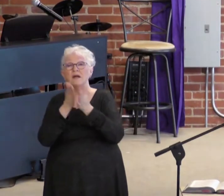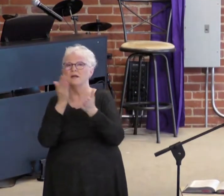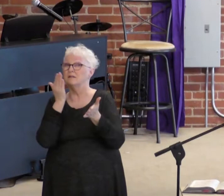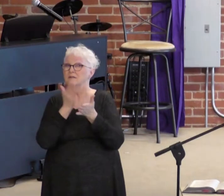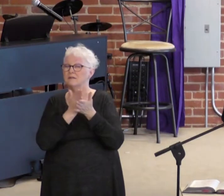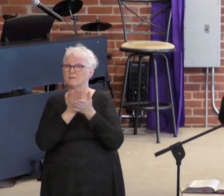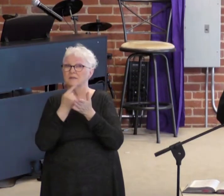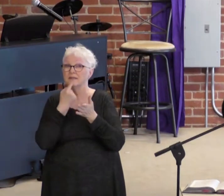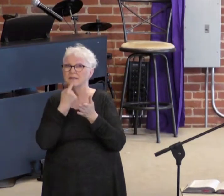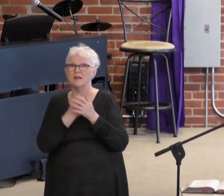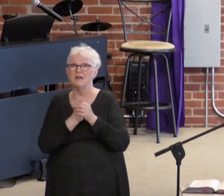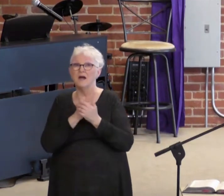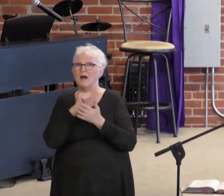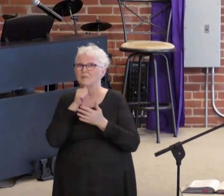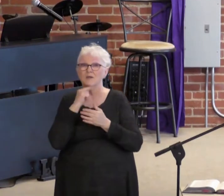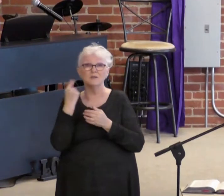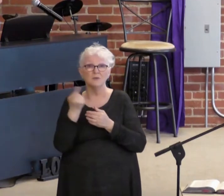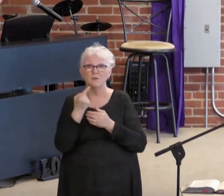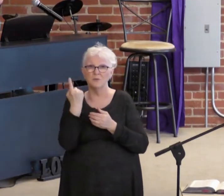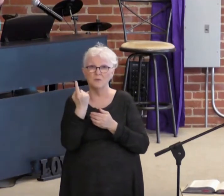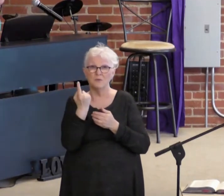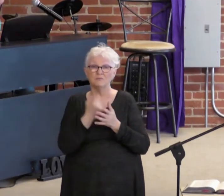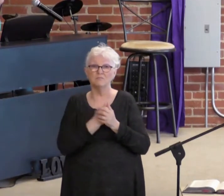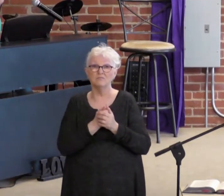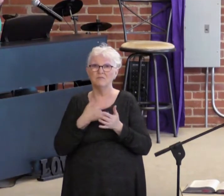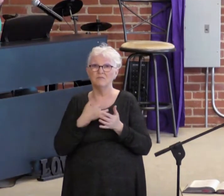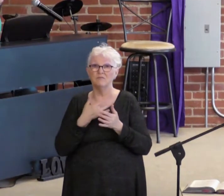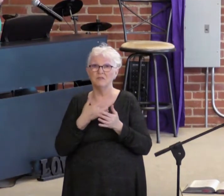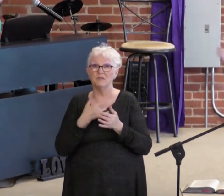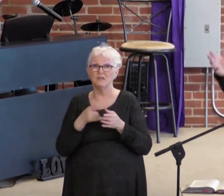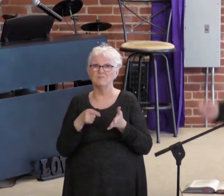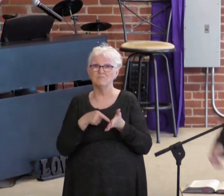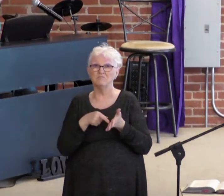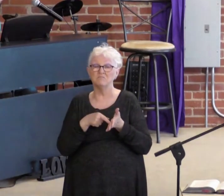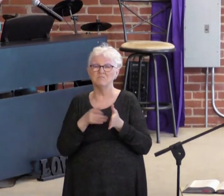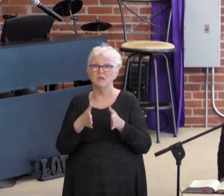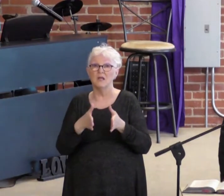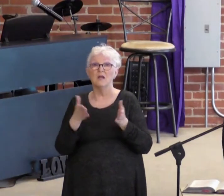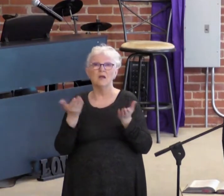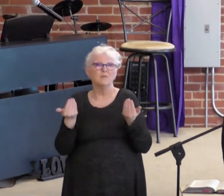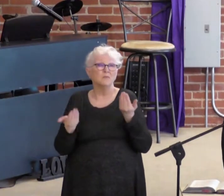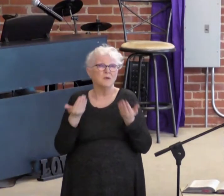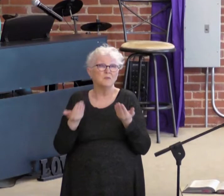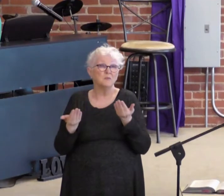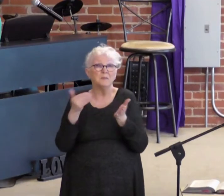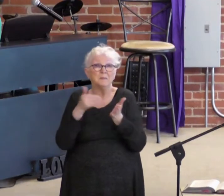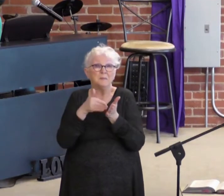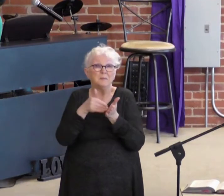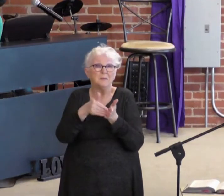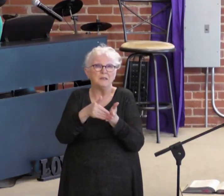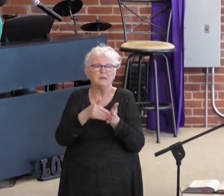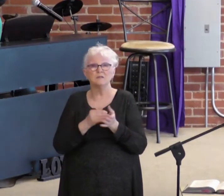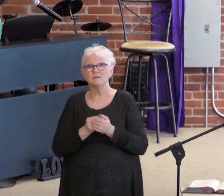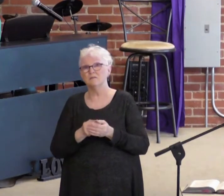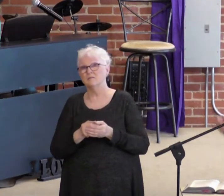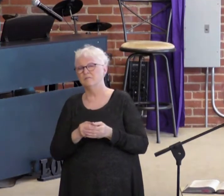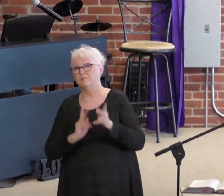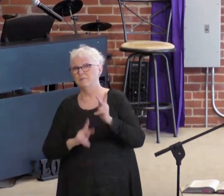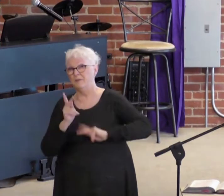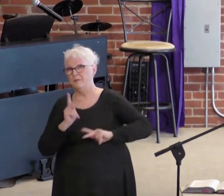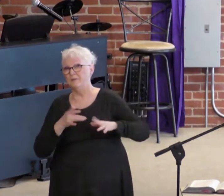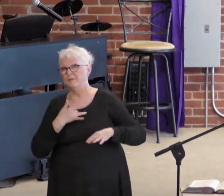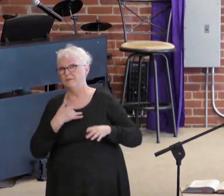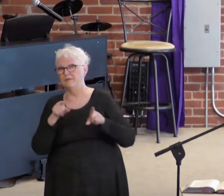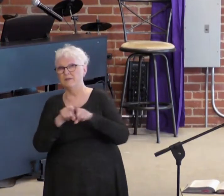know I'm not the only one that's feeling this way. There's probably millions who are feeling this way. And that's